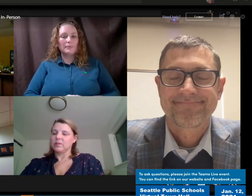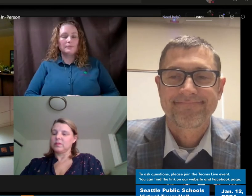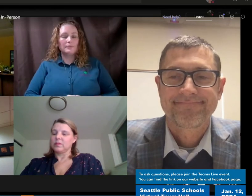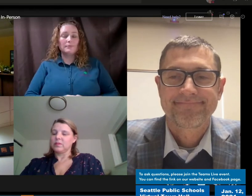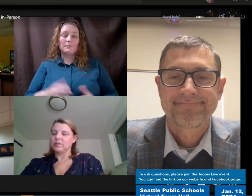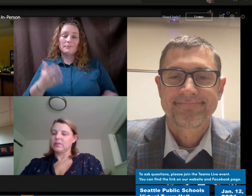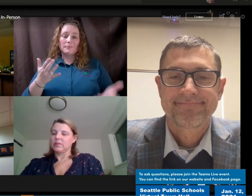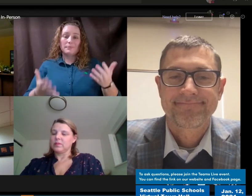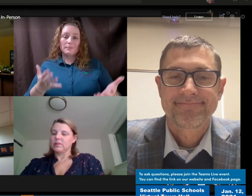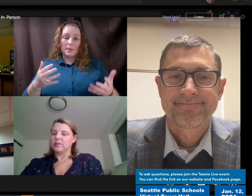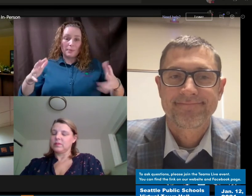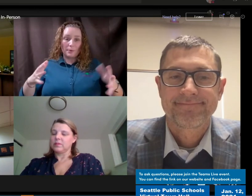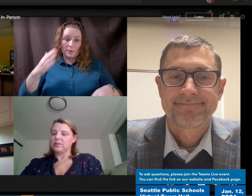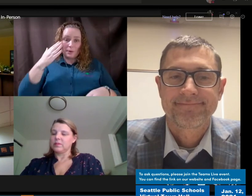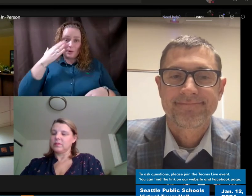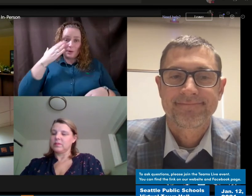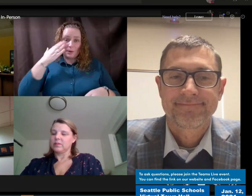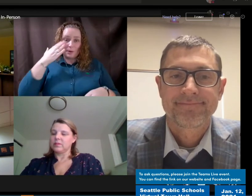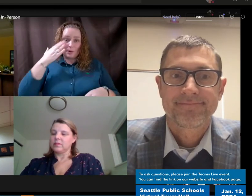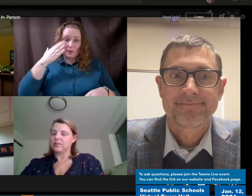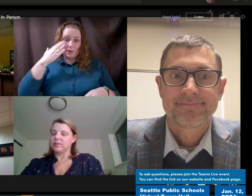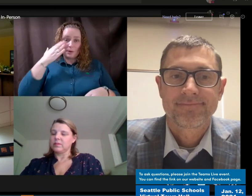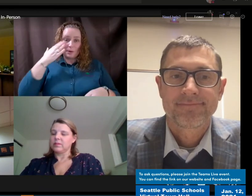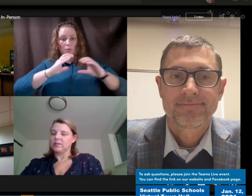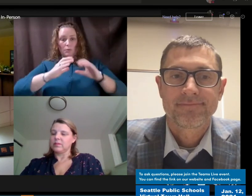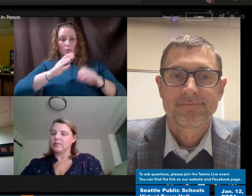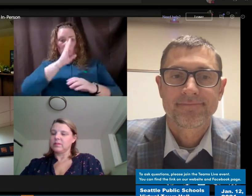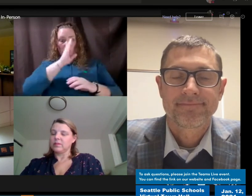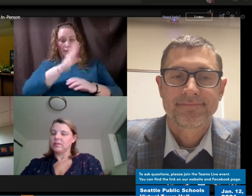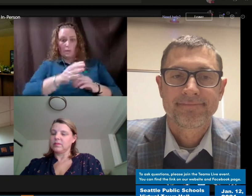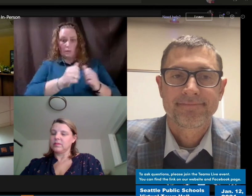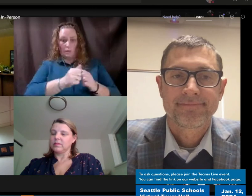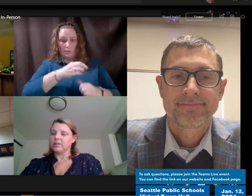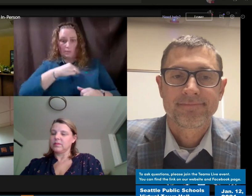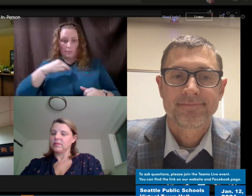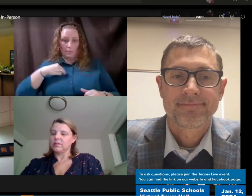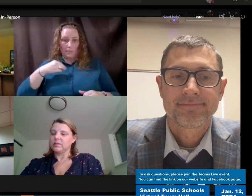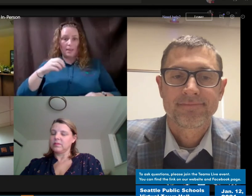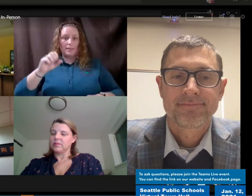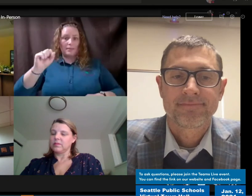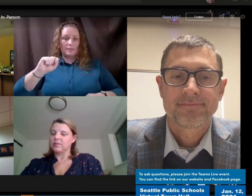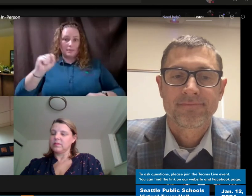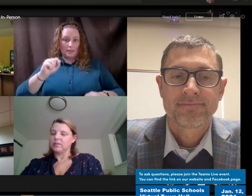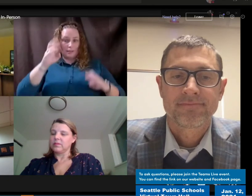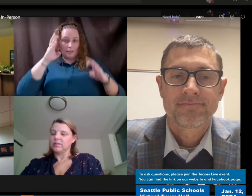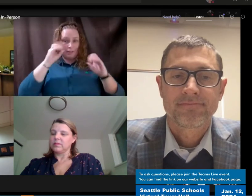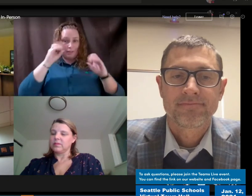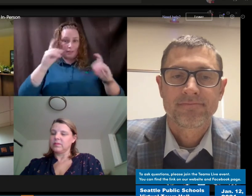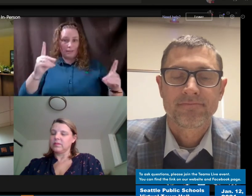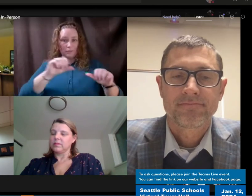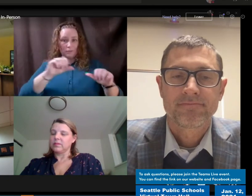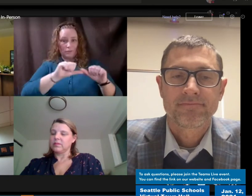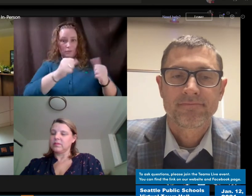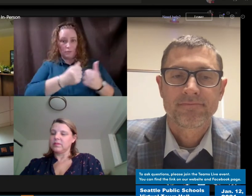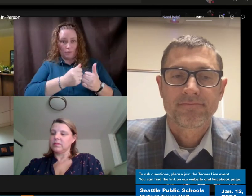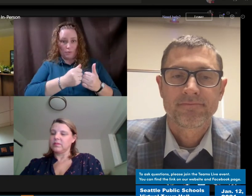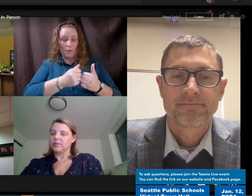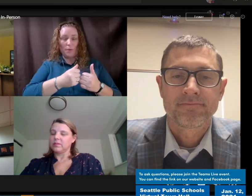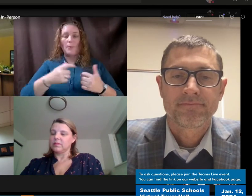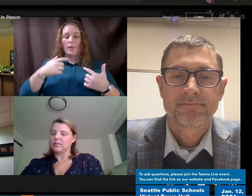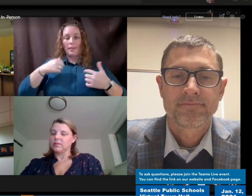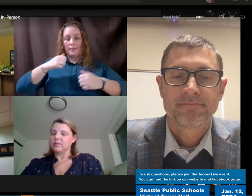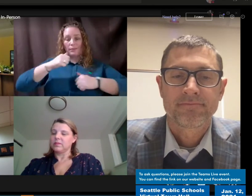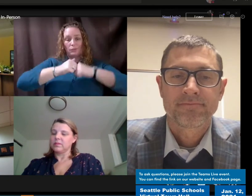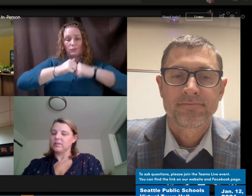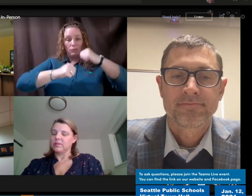don't communicate directly with members of Seattle Education Association. We have a labor management structure where the